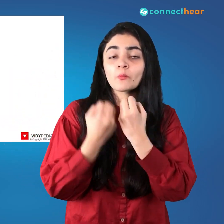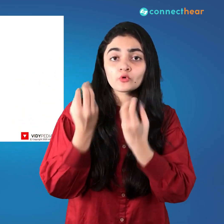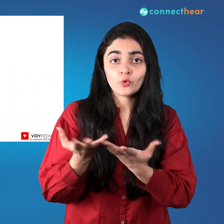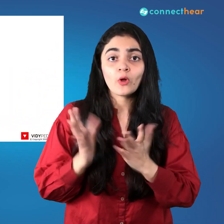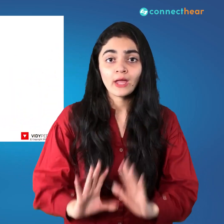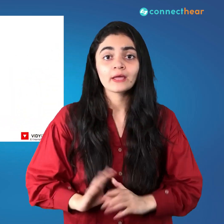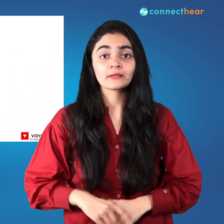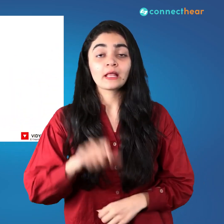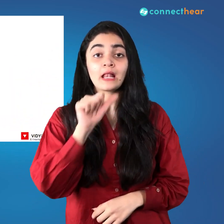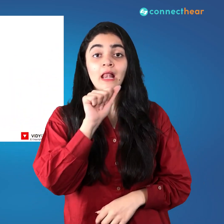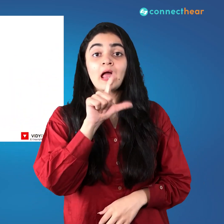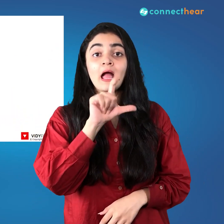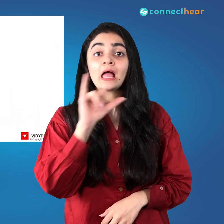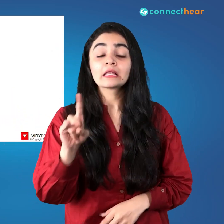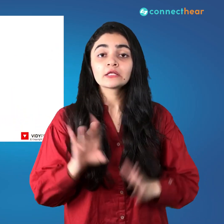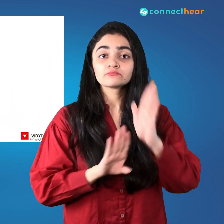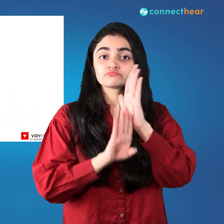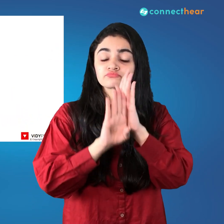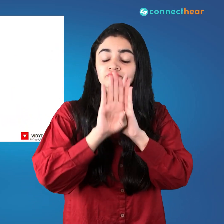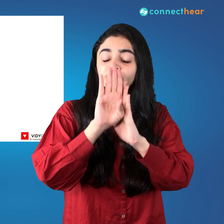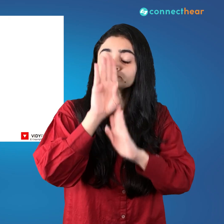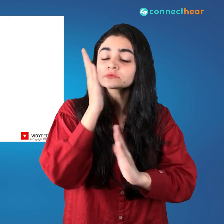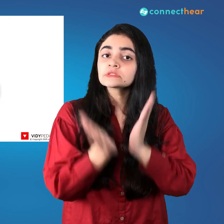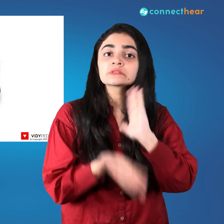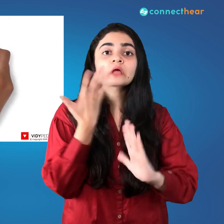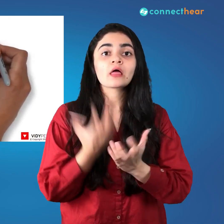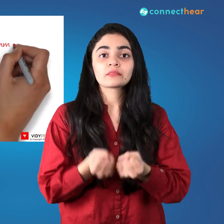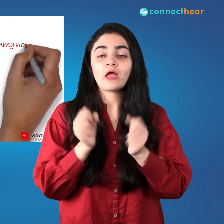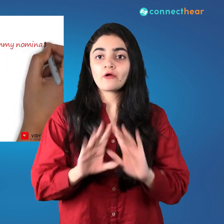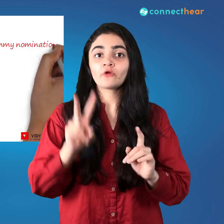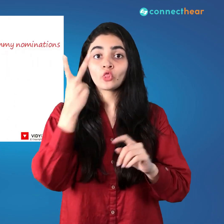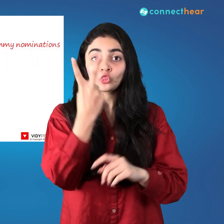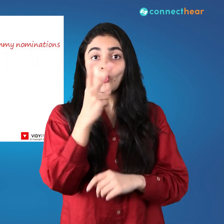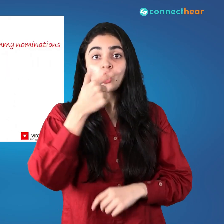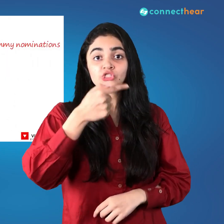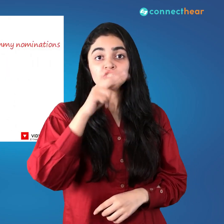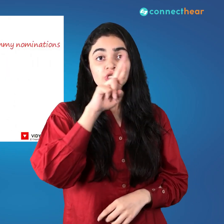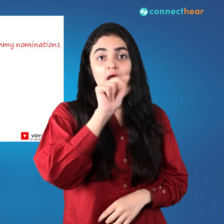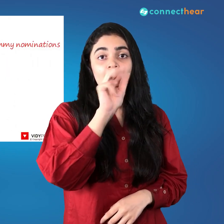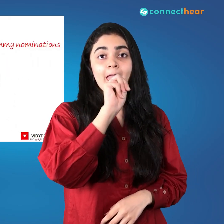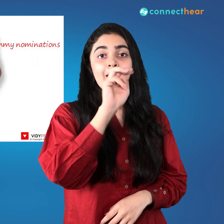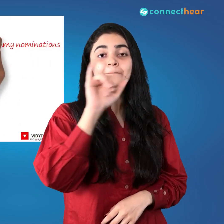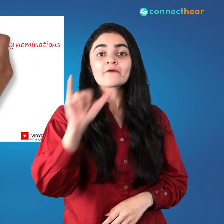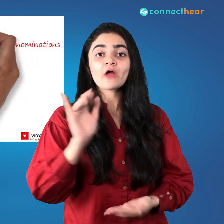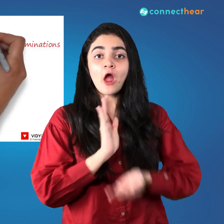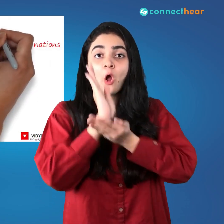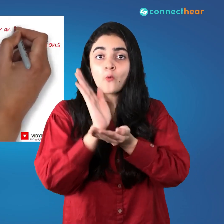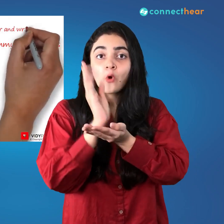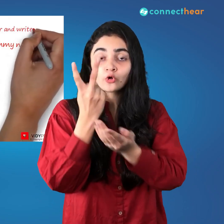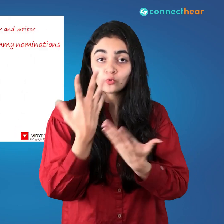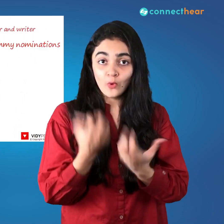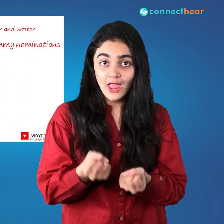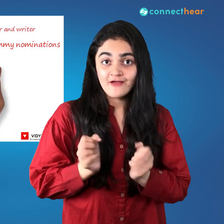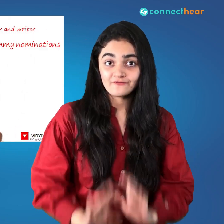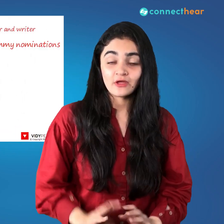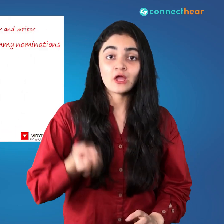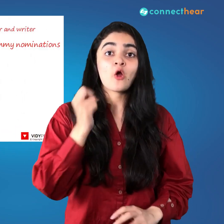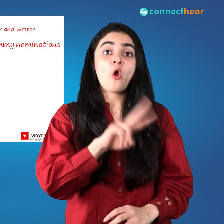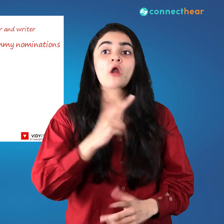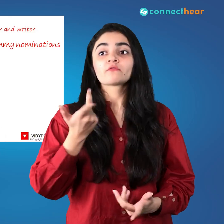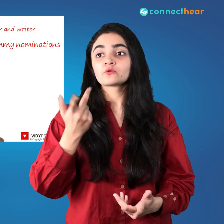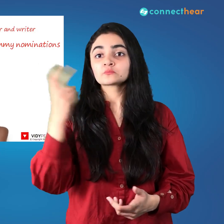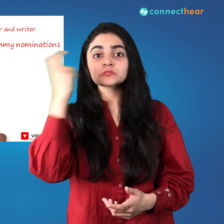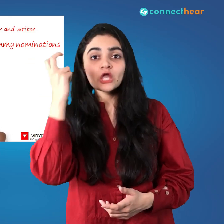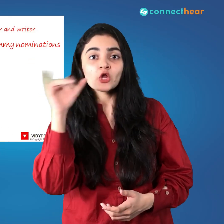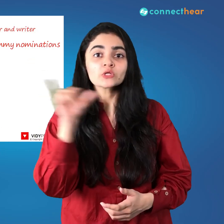Outside the ring, Ali attained success as a musician, where he received 2 Grammy nominations. He also featured as an actor and writer,